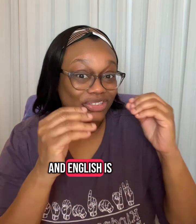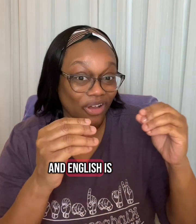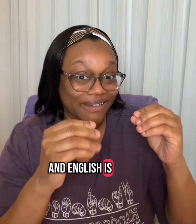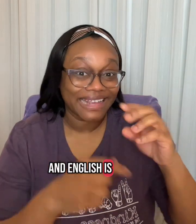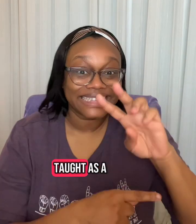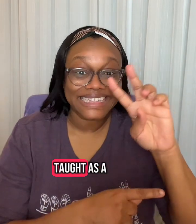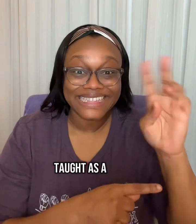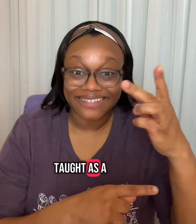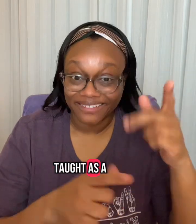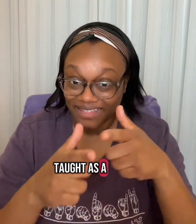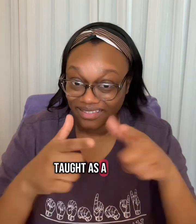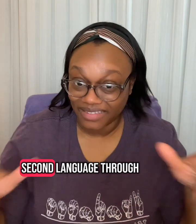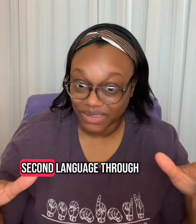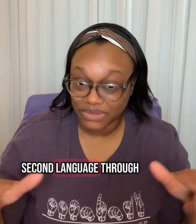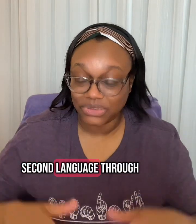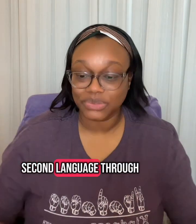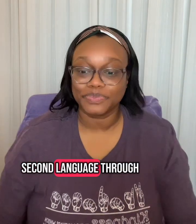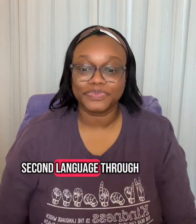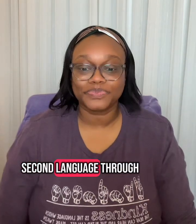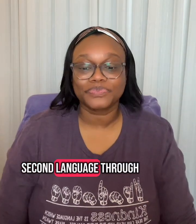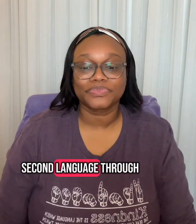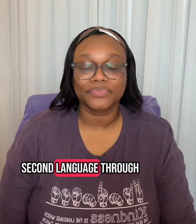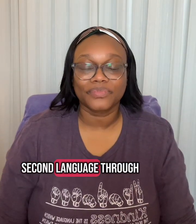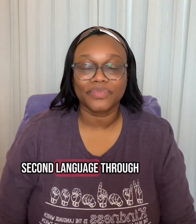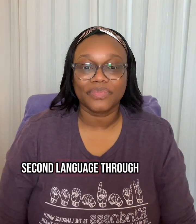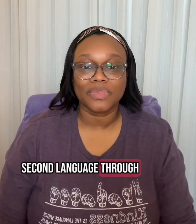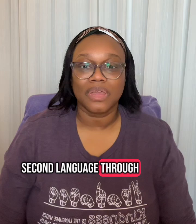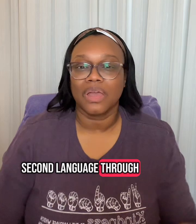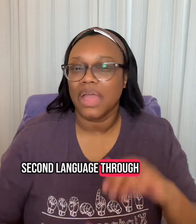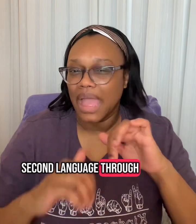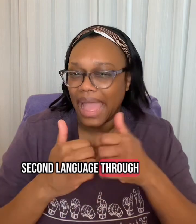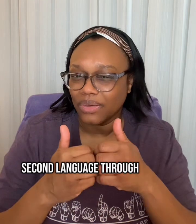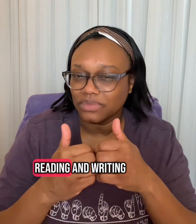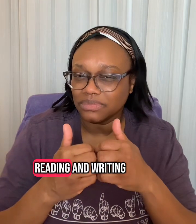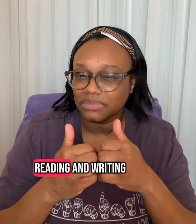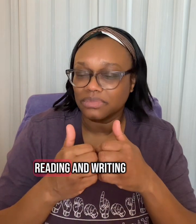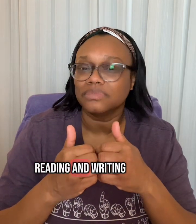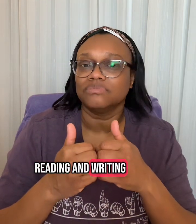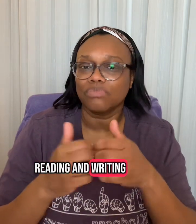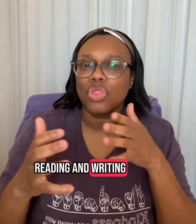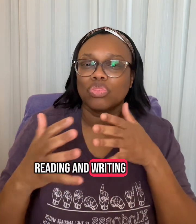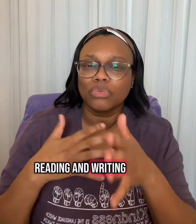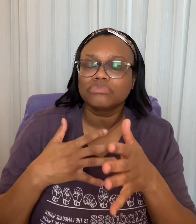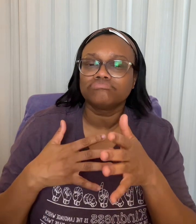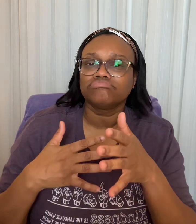is taught as a second language through reading and writing.